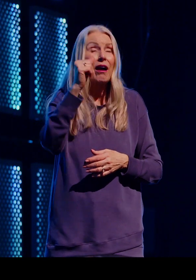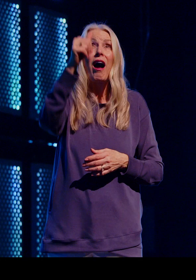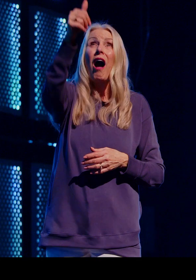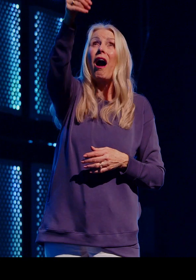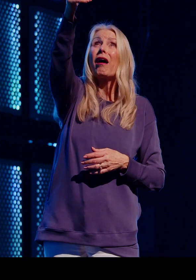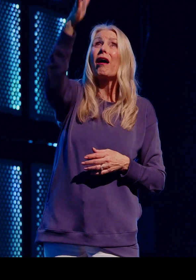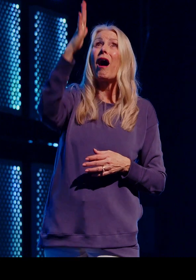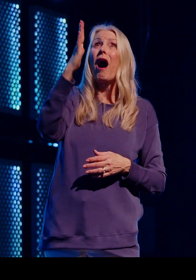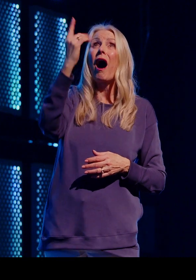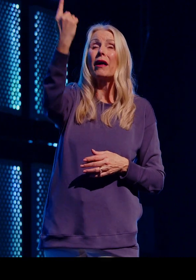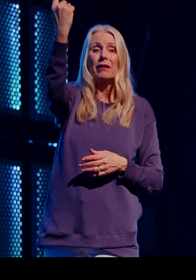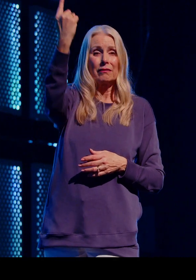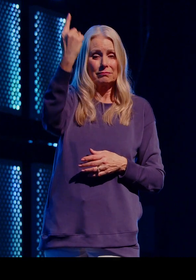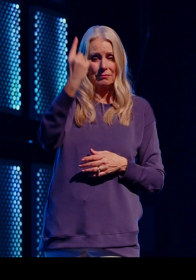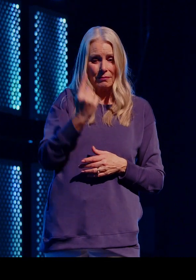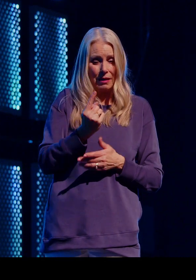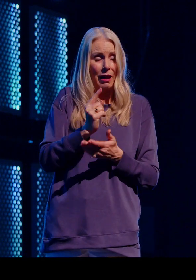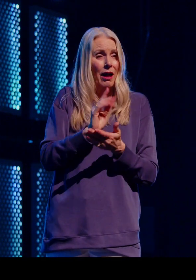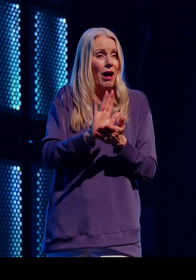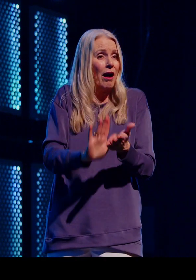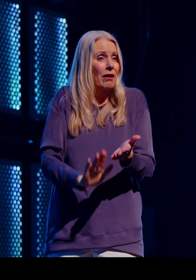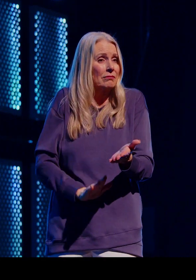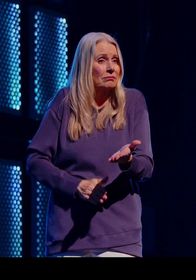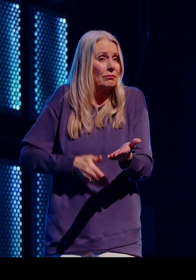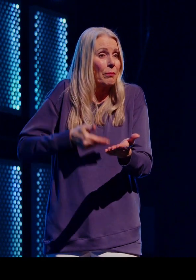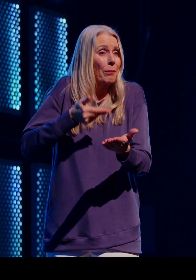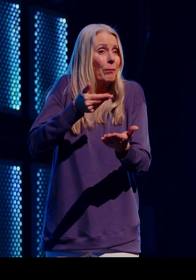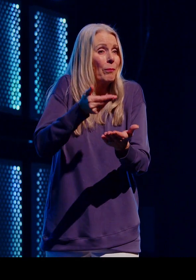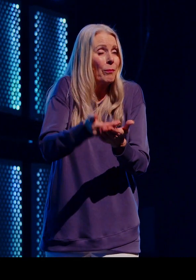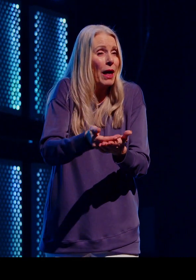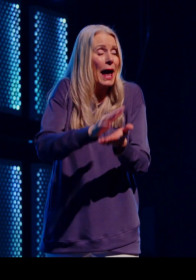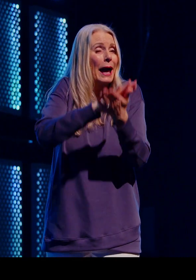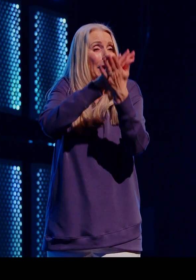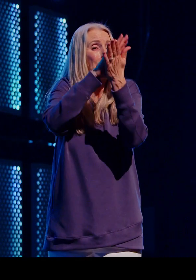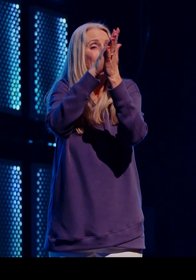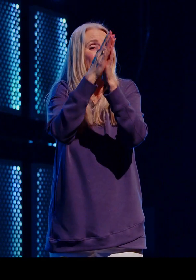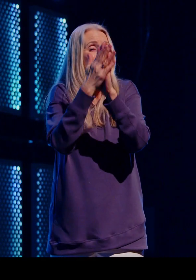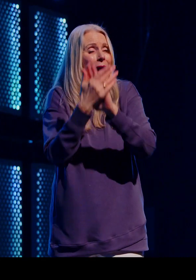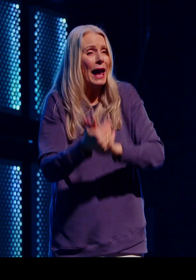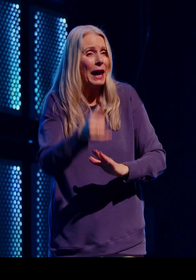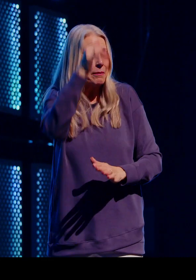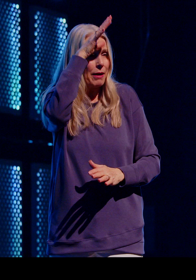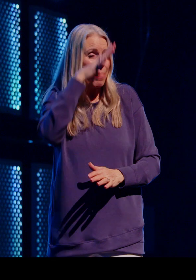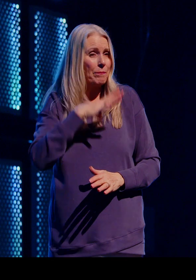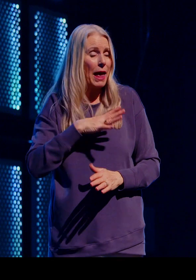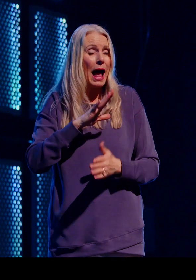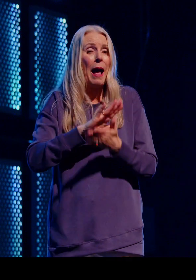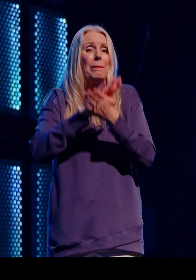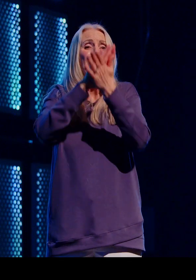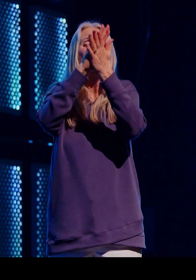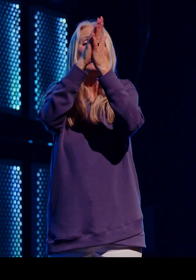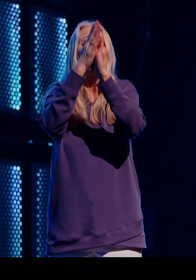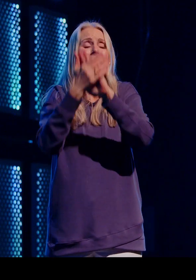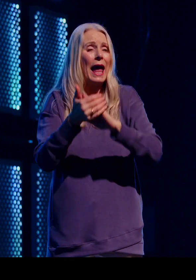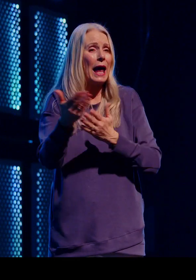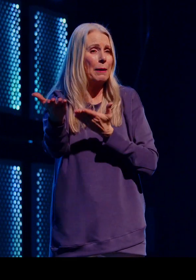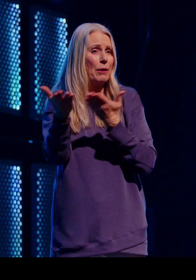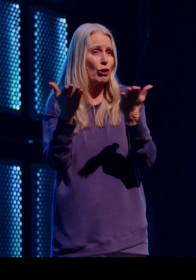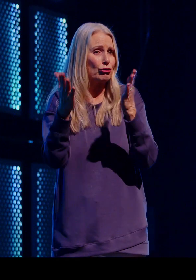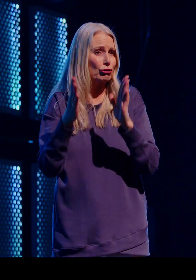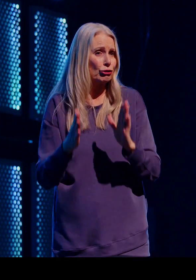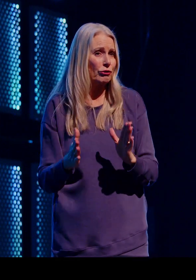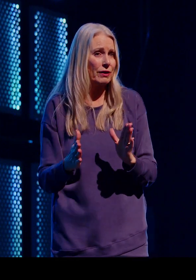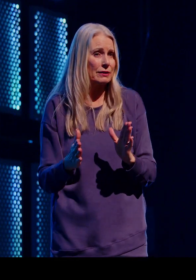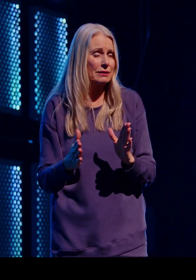became a man. The king became a servant, and he served us by giving his life for